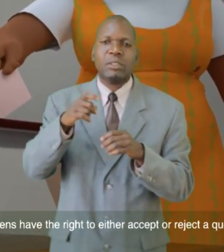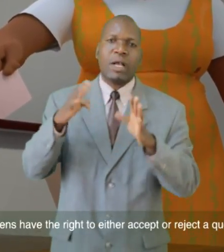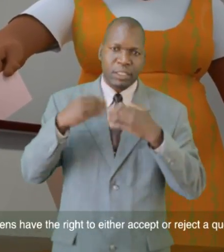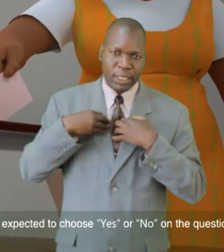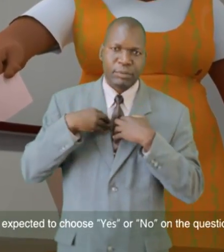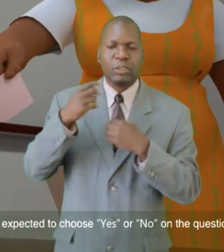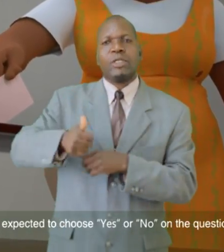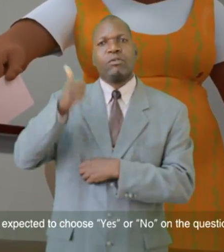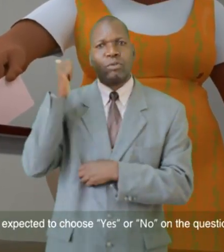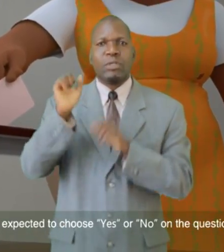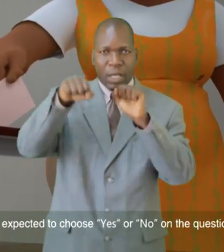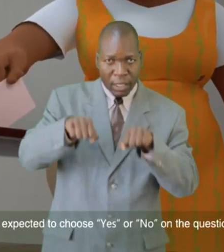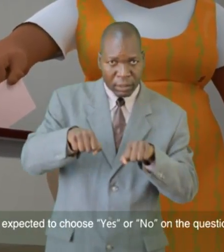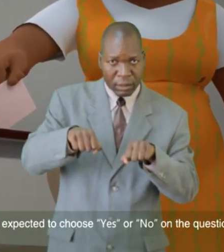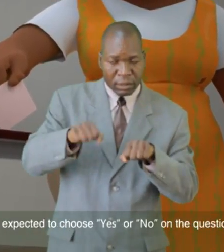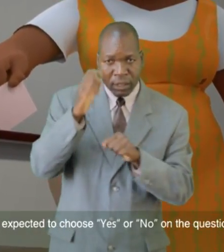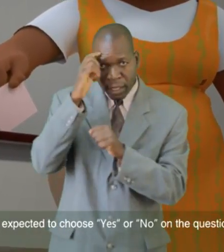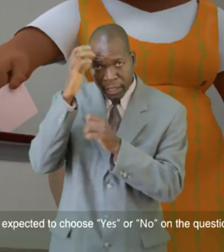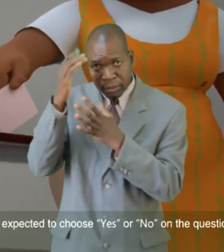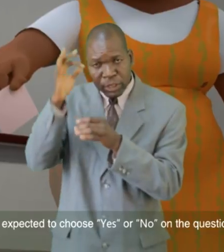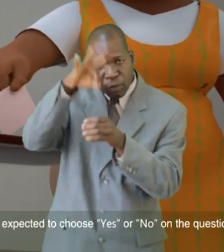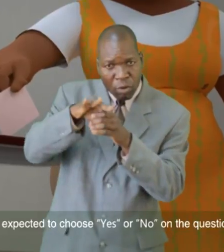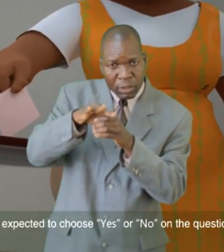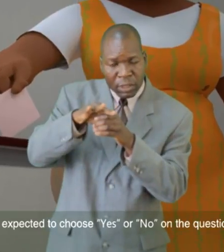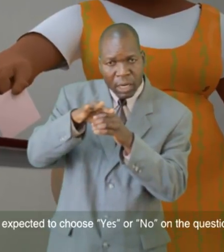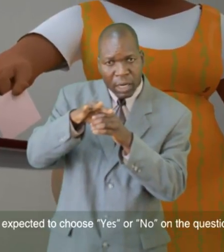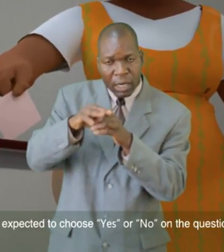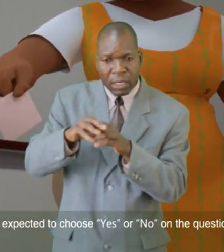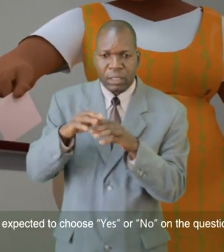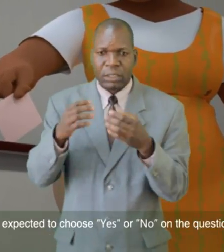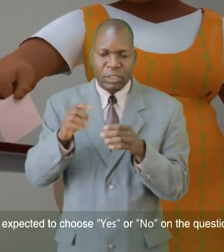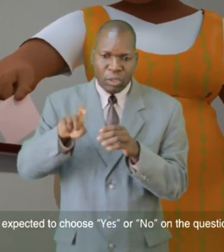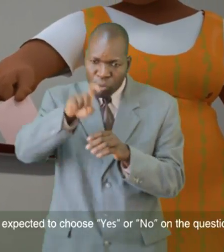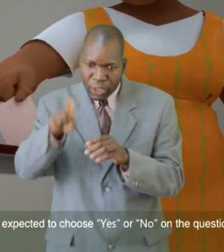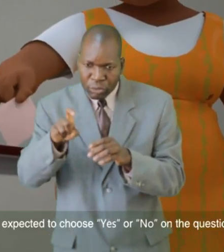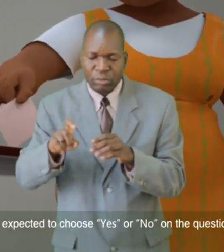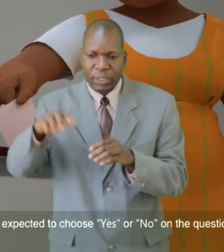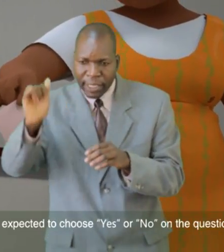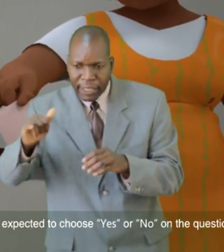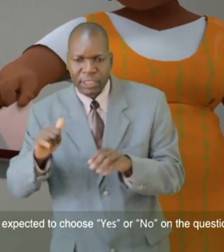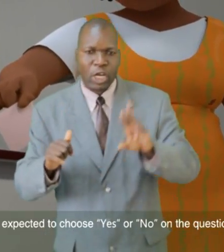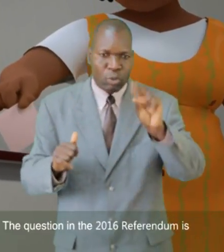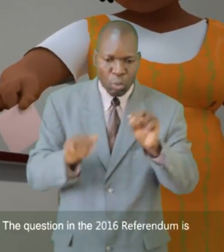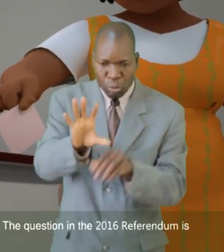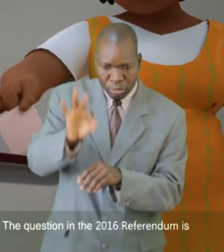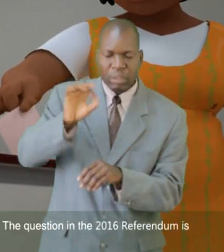A voter is expected to choose yes or no on the question given. The question in